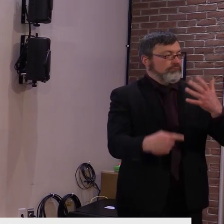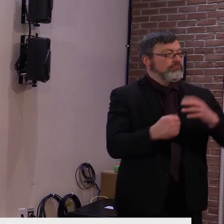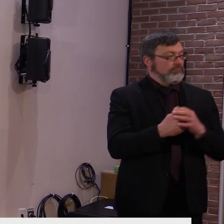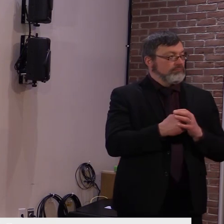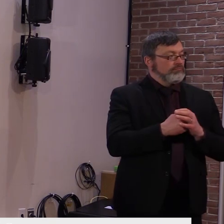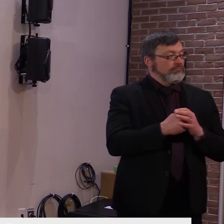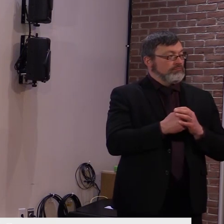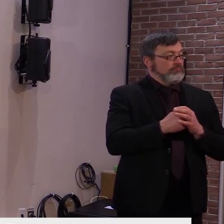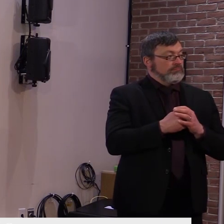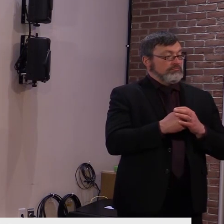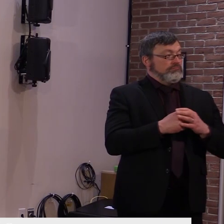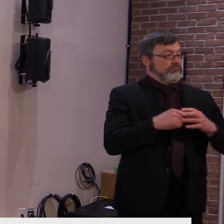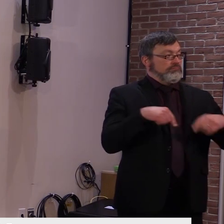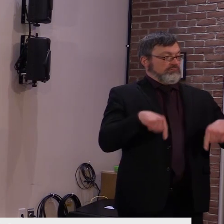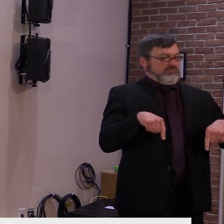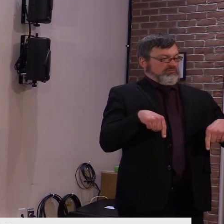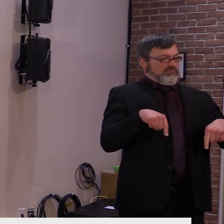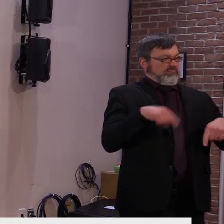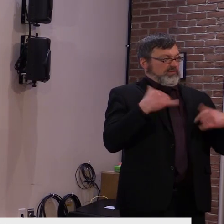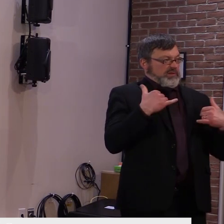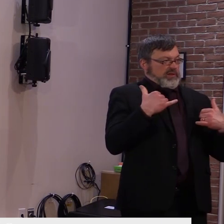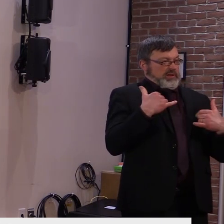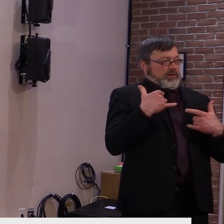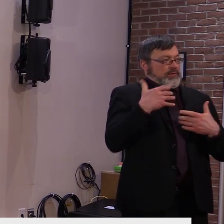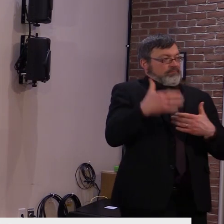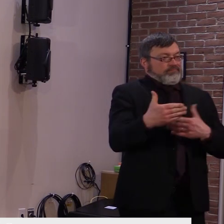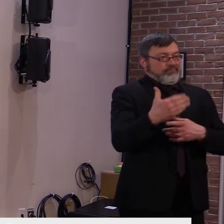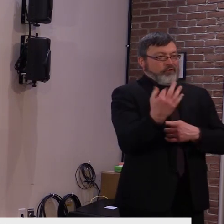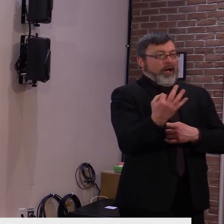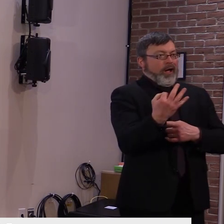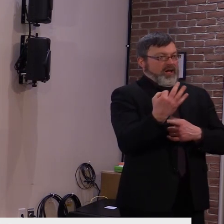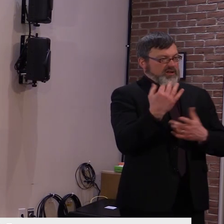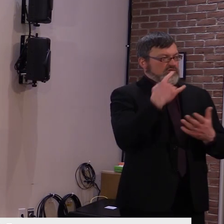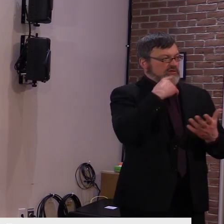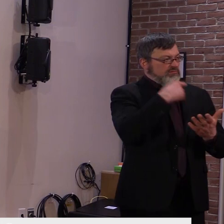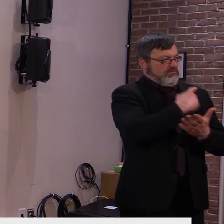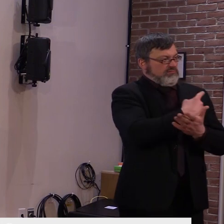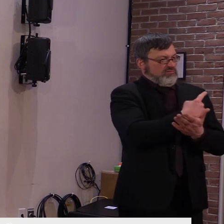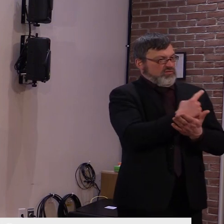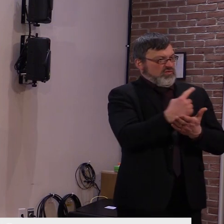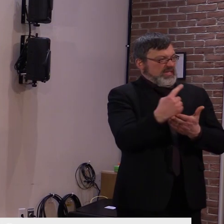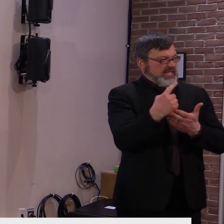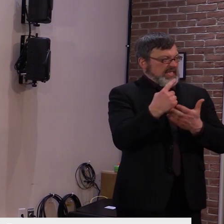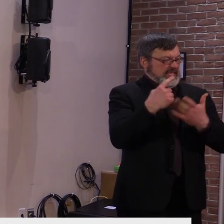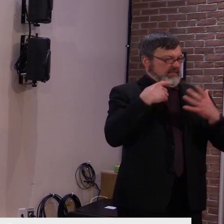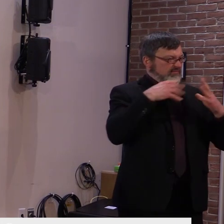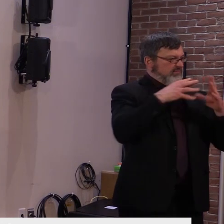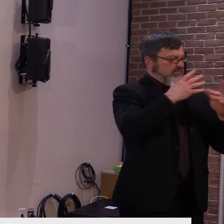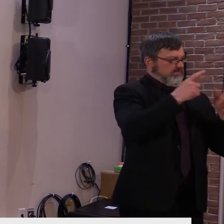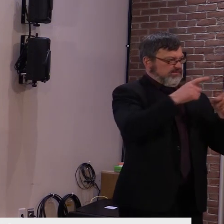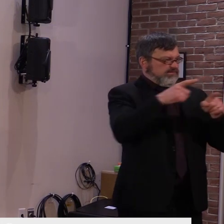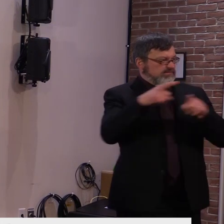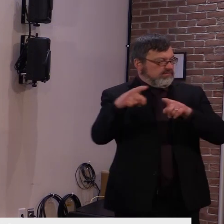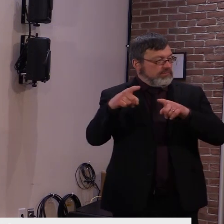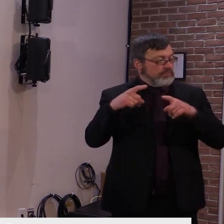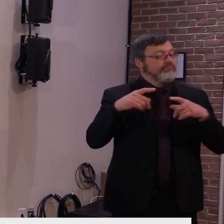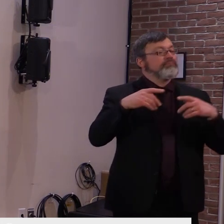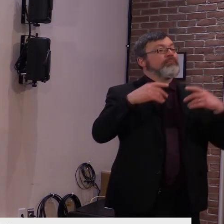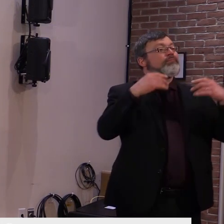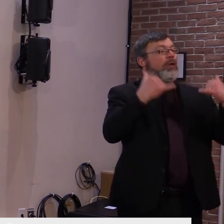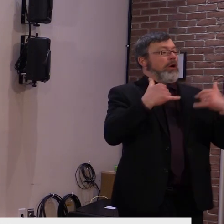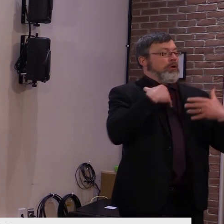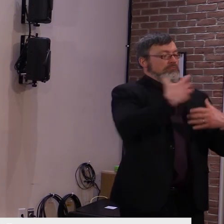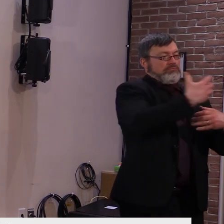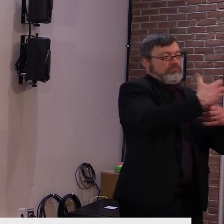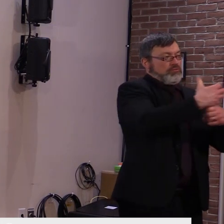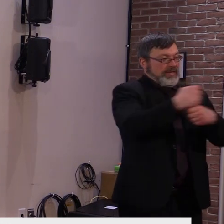of the vaccination program. Here's what we want to talk about today. First, I'll provide an update on our vaccination program progress.